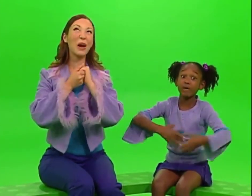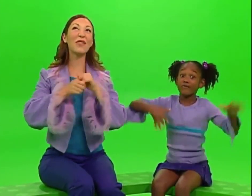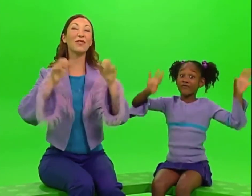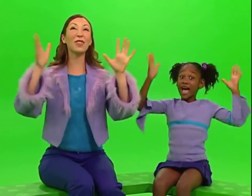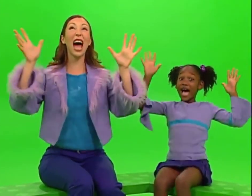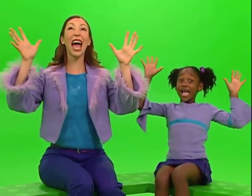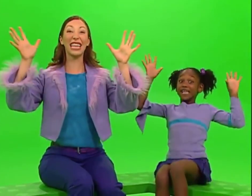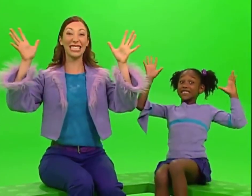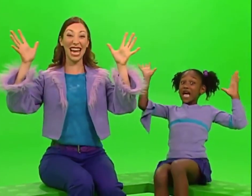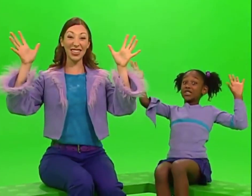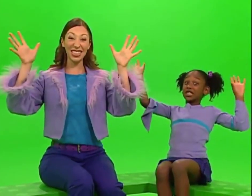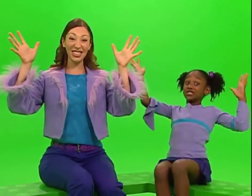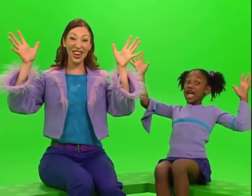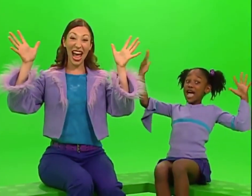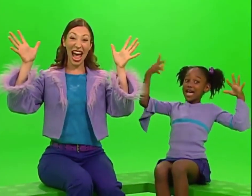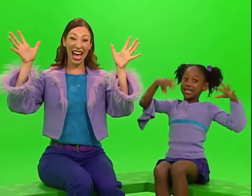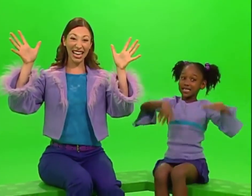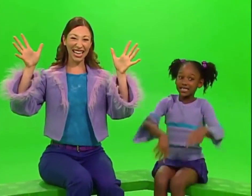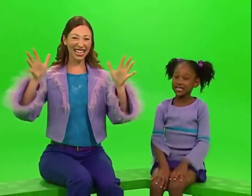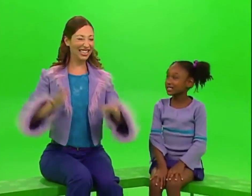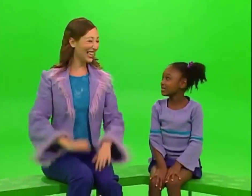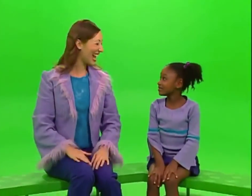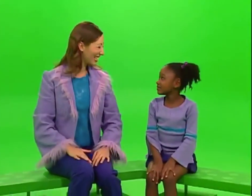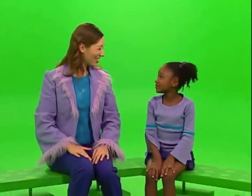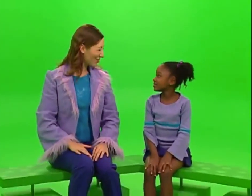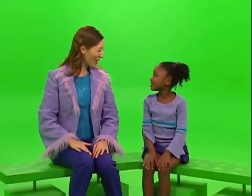went flying down the track. Now